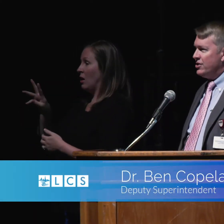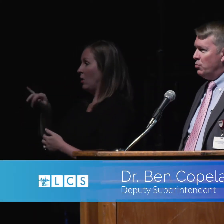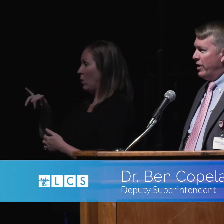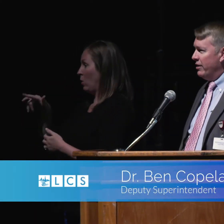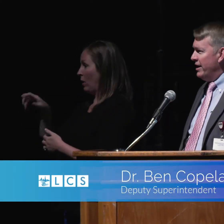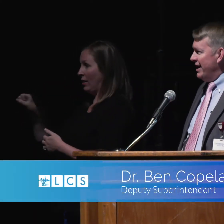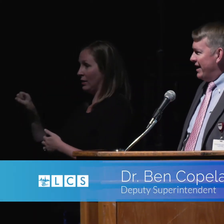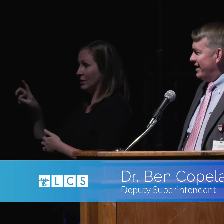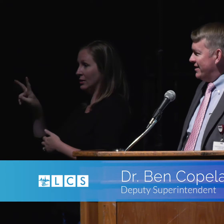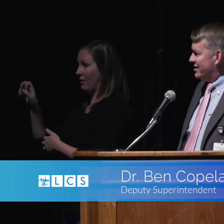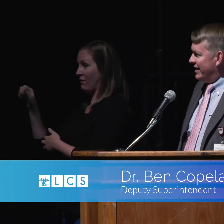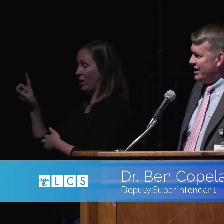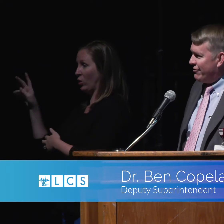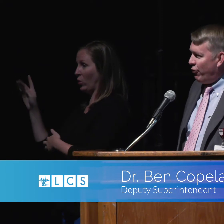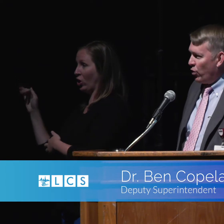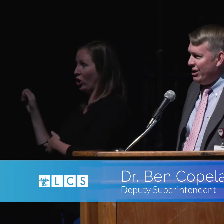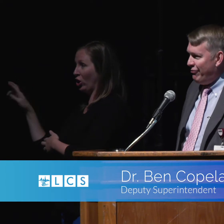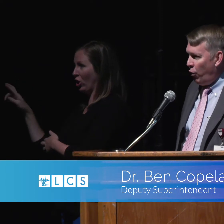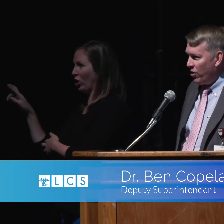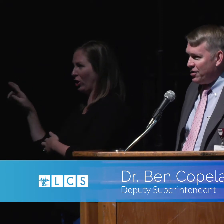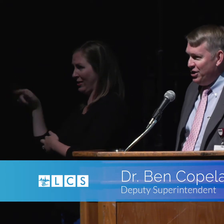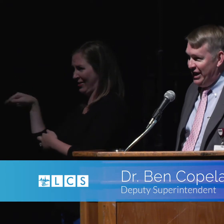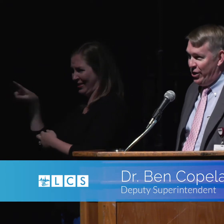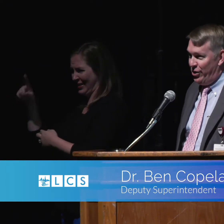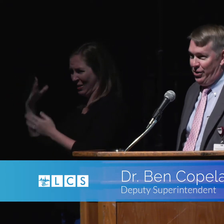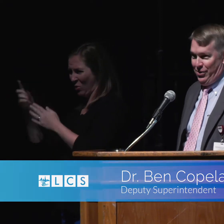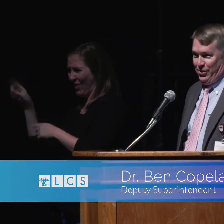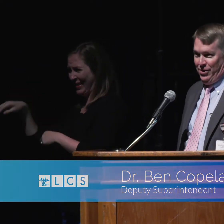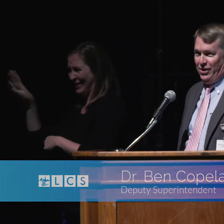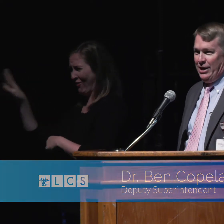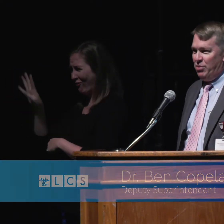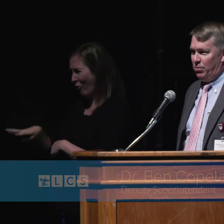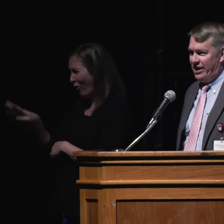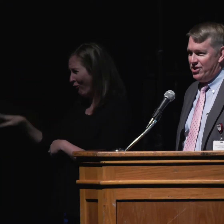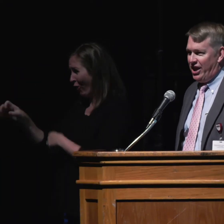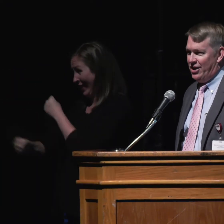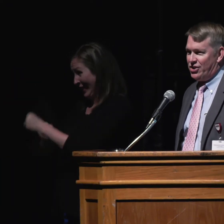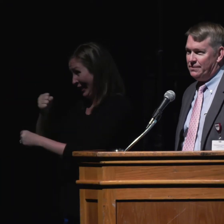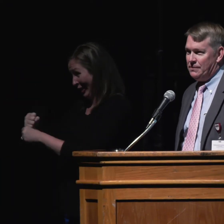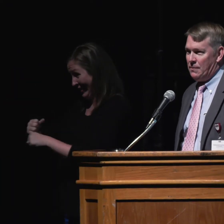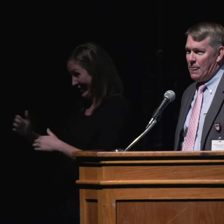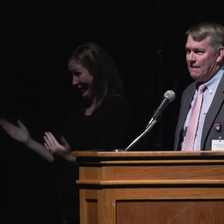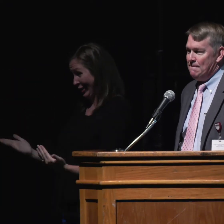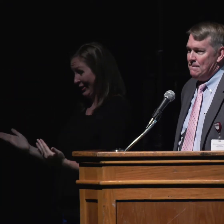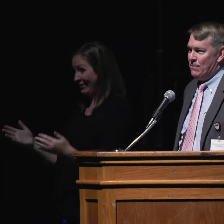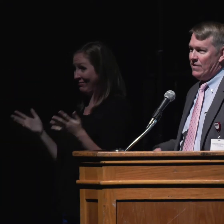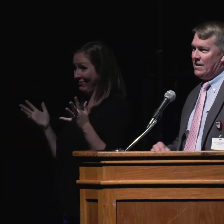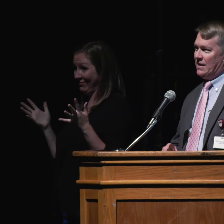out there somewhere. I think this is like his 44th year in public education.